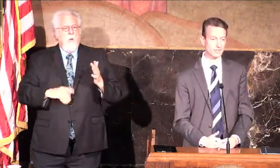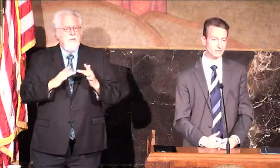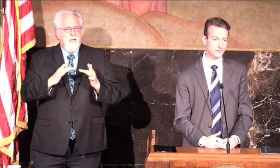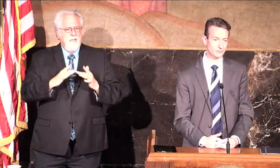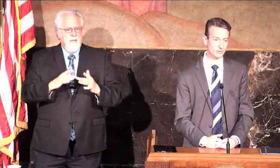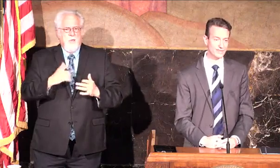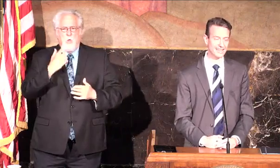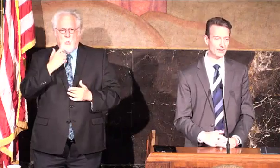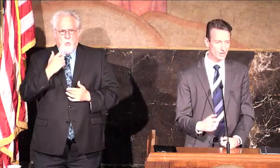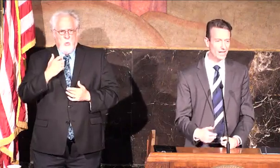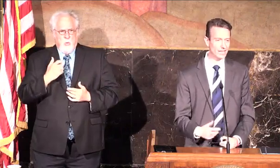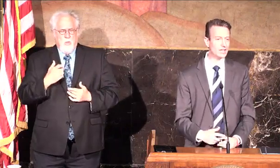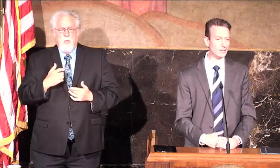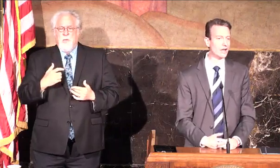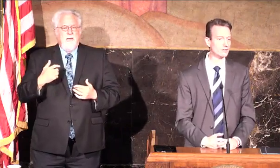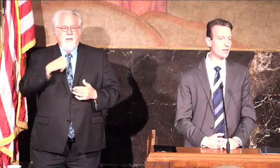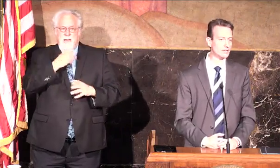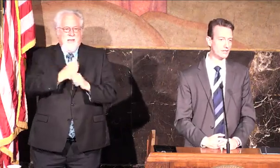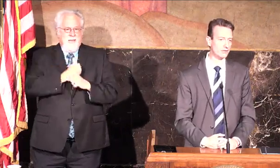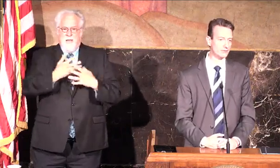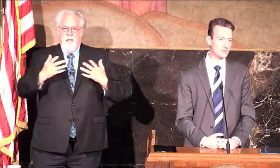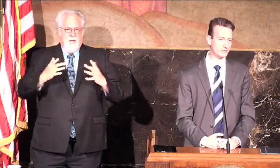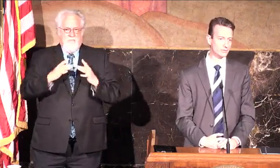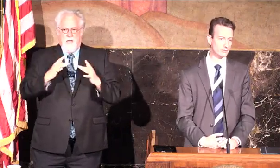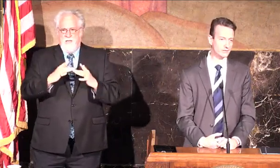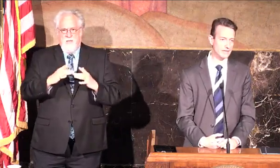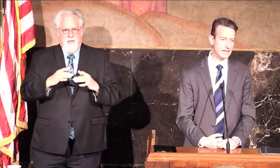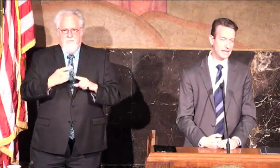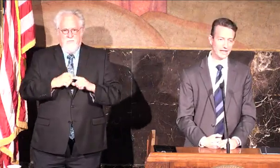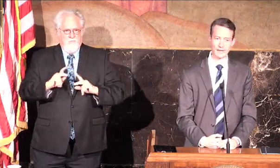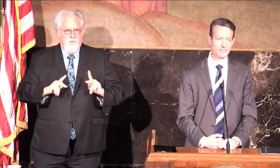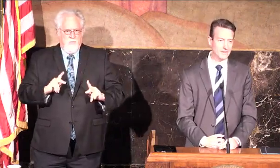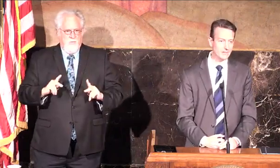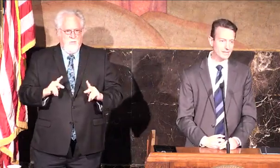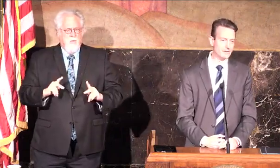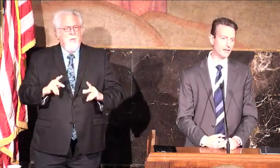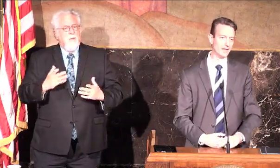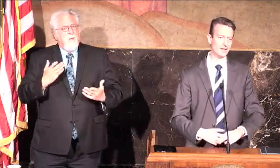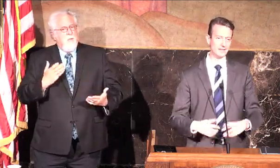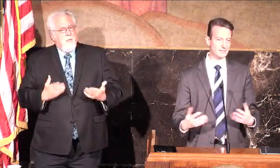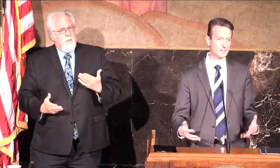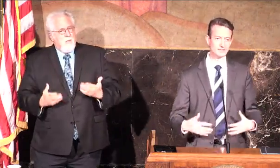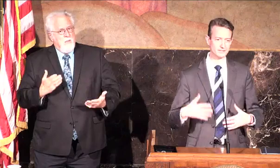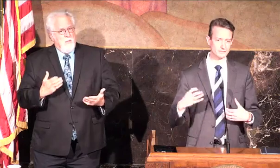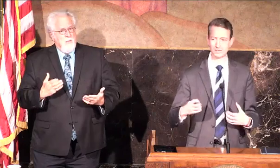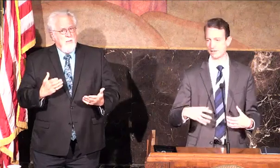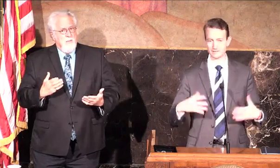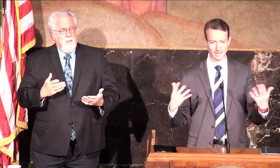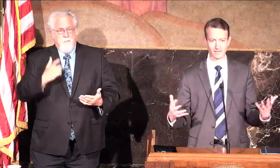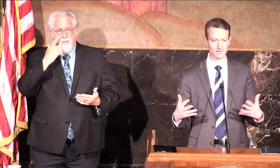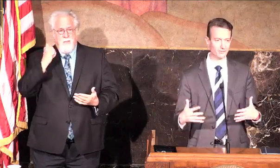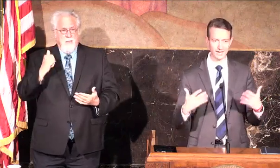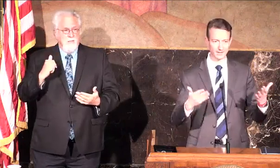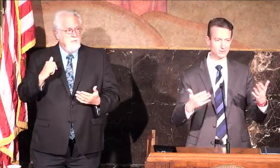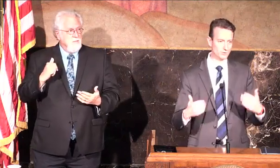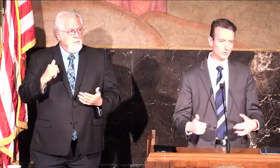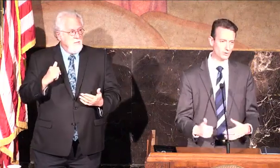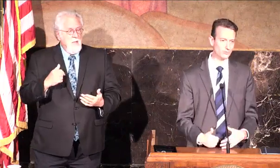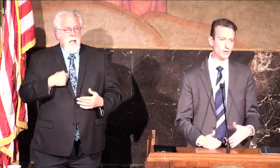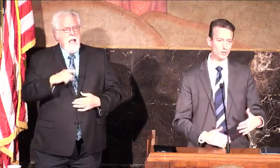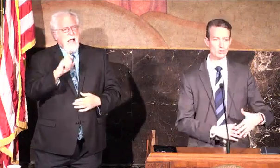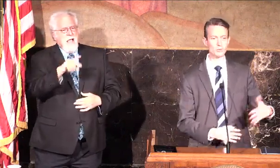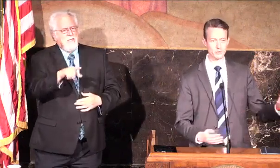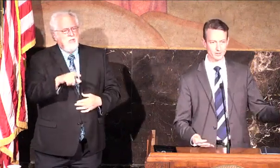who is that individual? And we're not getting a lot of contacts from individuals. That may be, in some cases, just because, again, if I asked